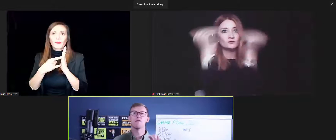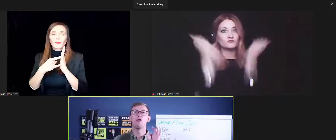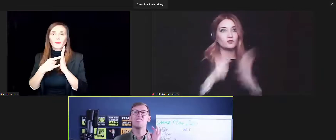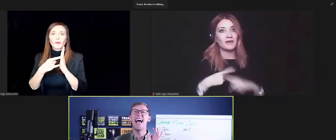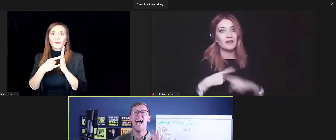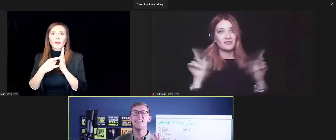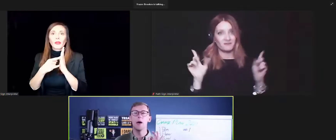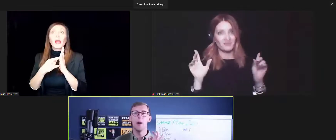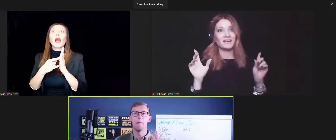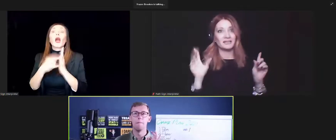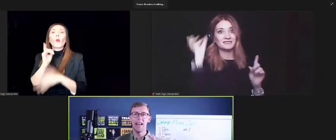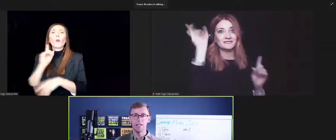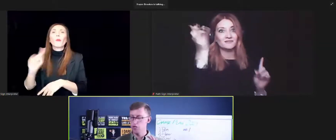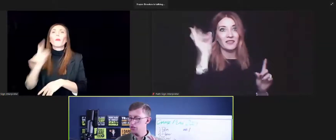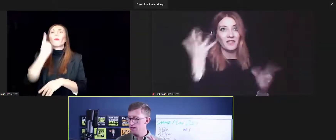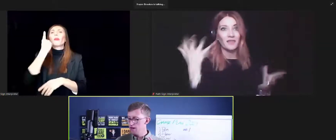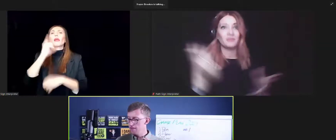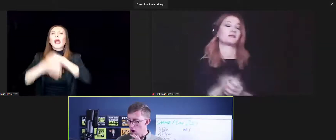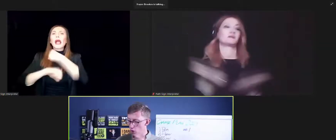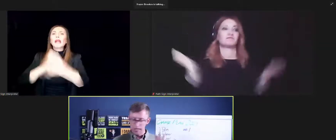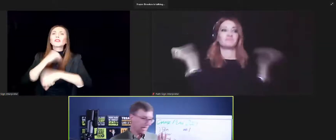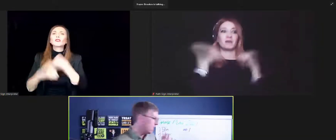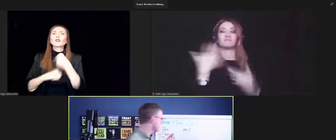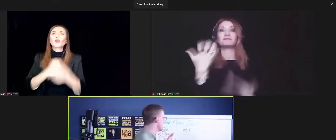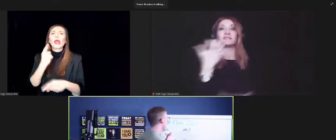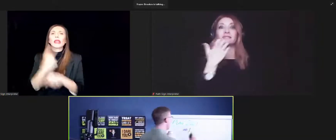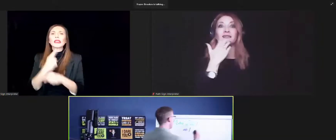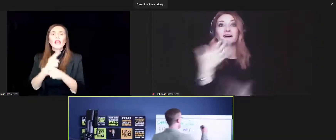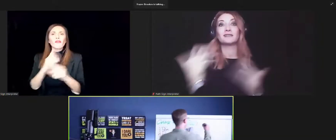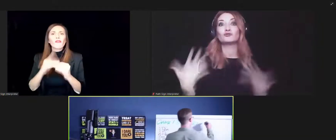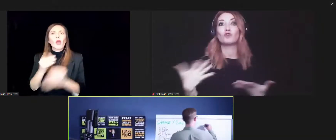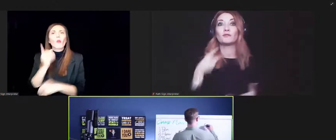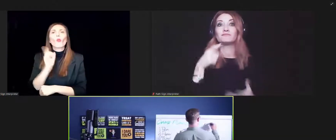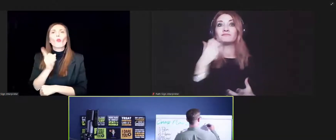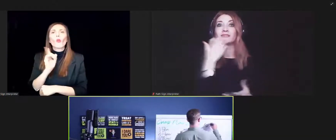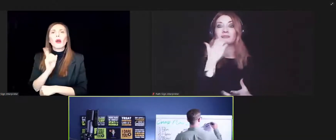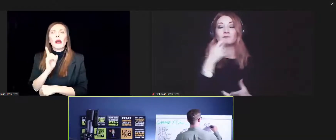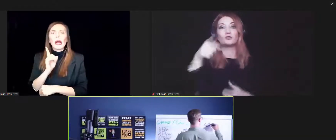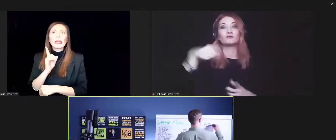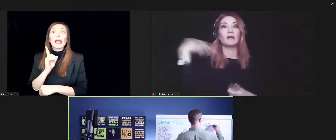last for 10 minutes. They only last for 10 minutes.